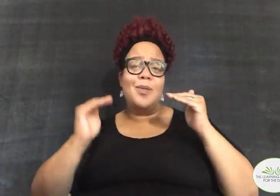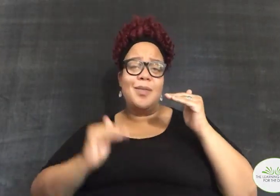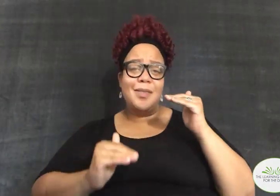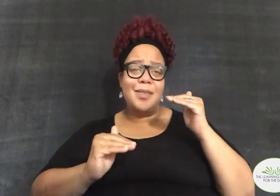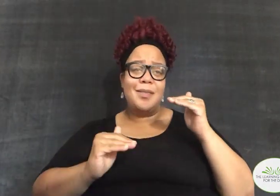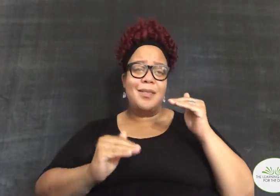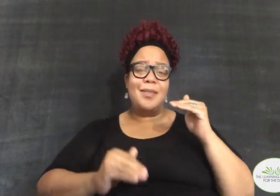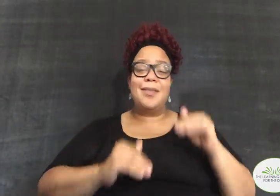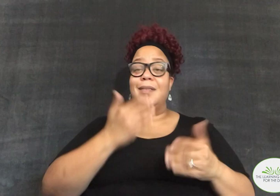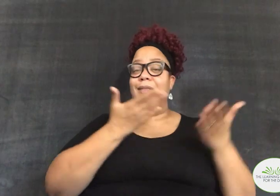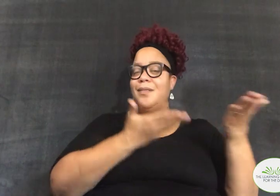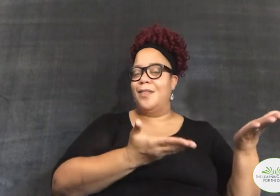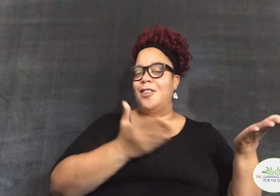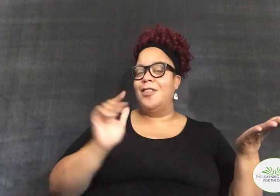outcomes.